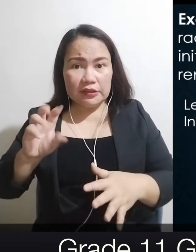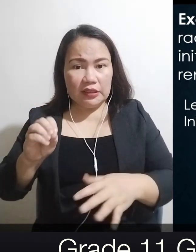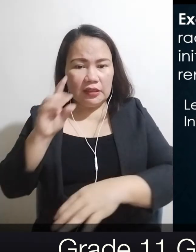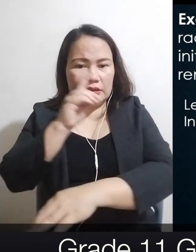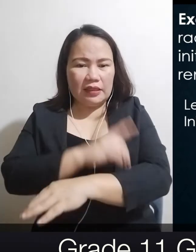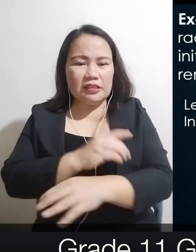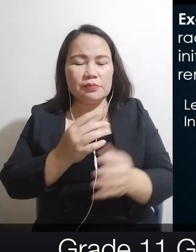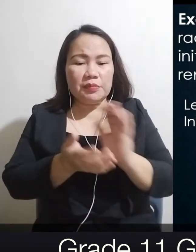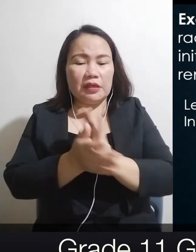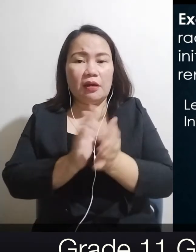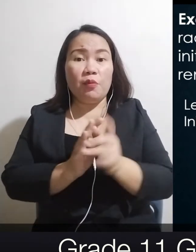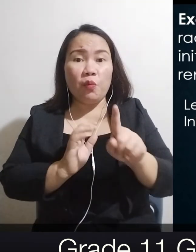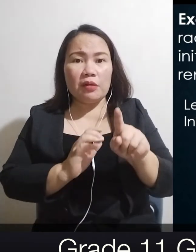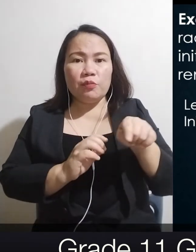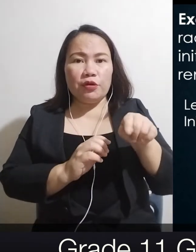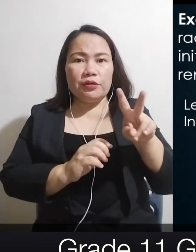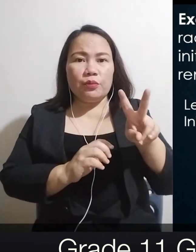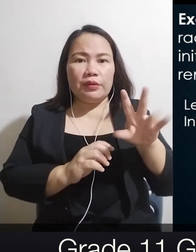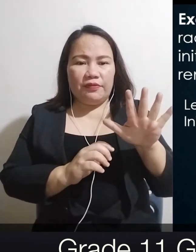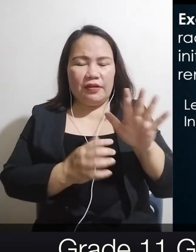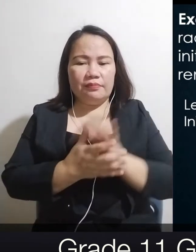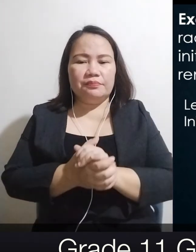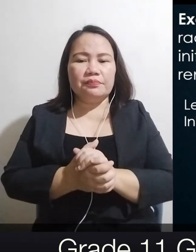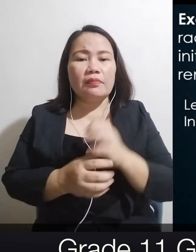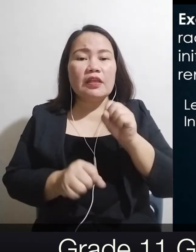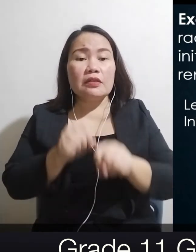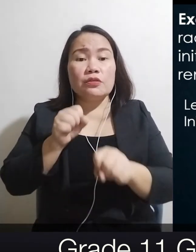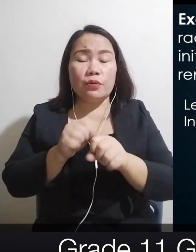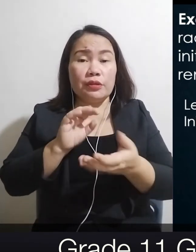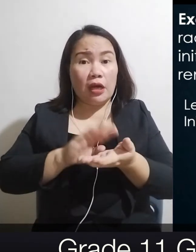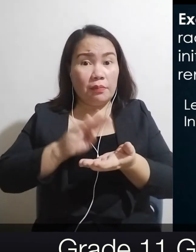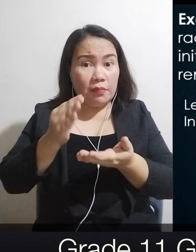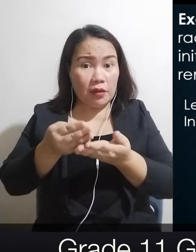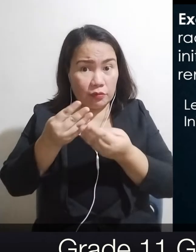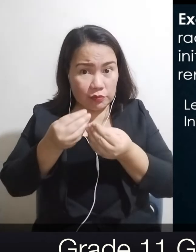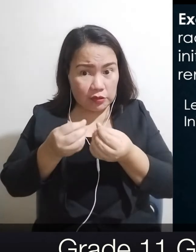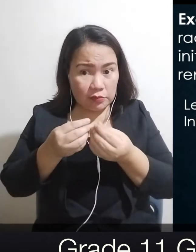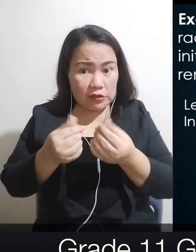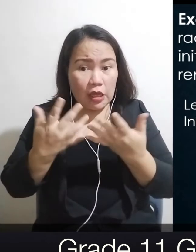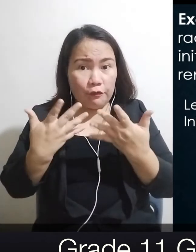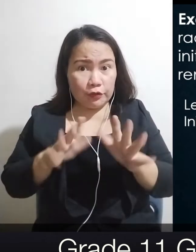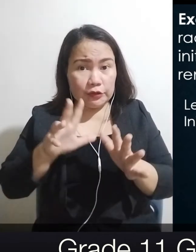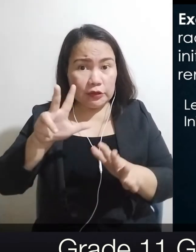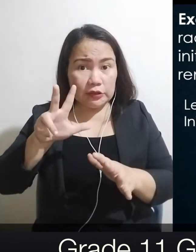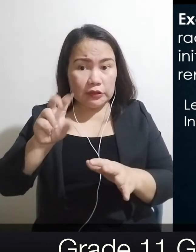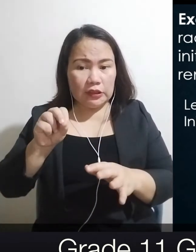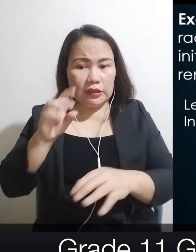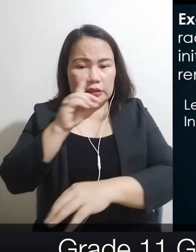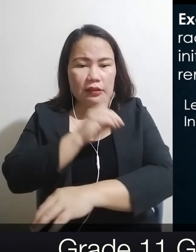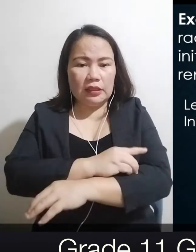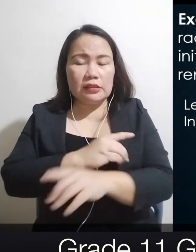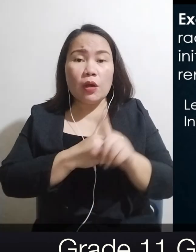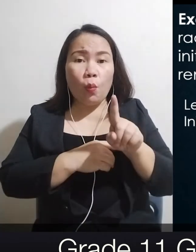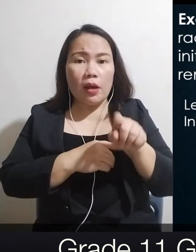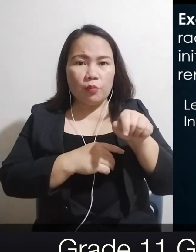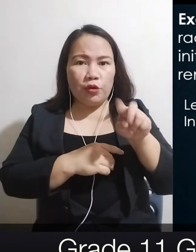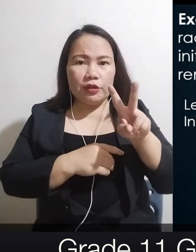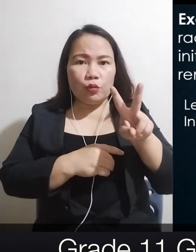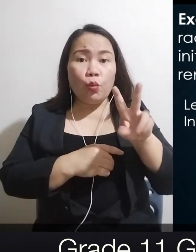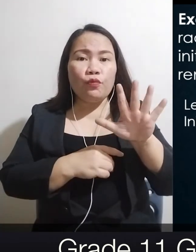become 1.25 grams. So therefore, the amount of substance remaining after 30 days